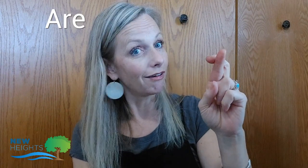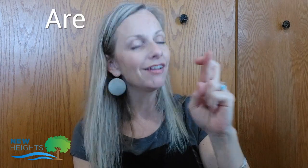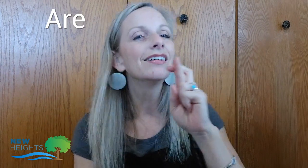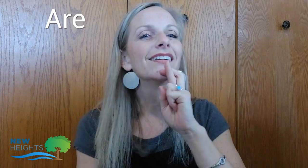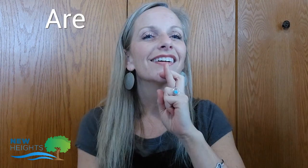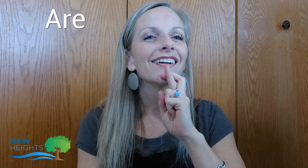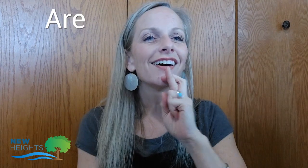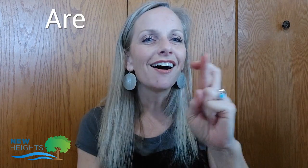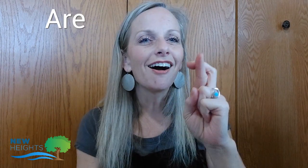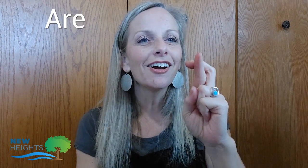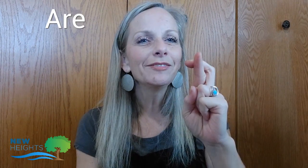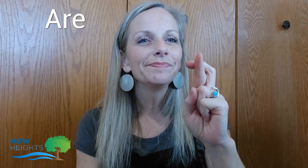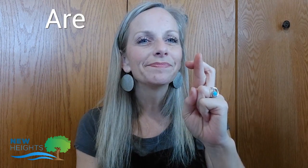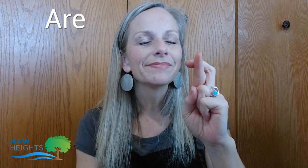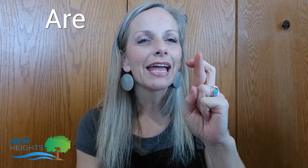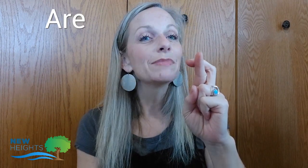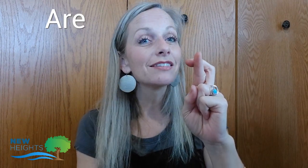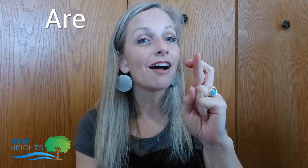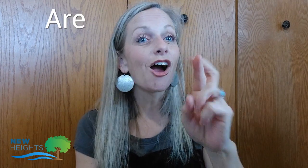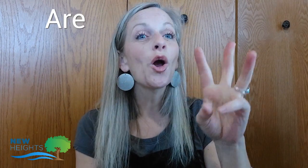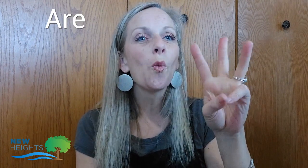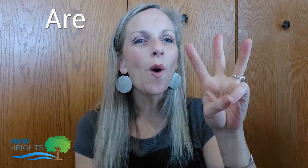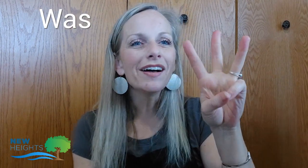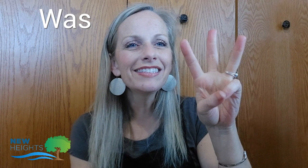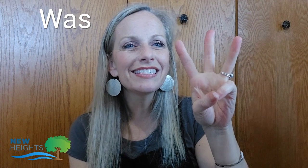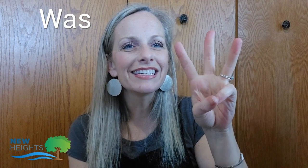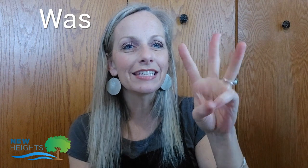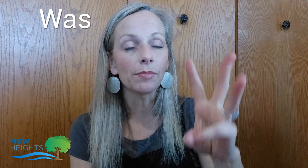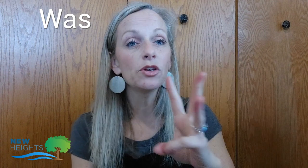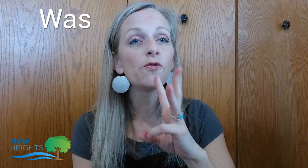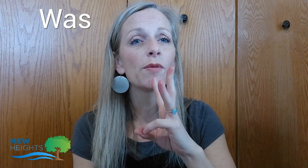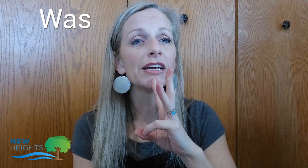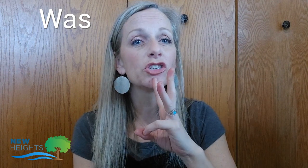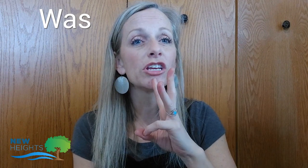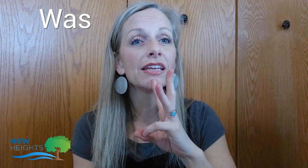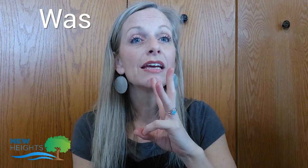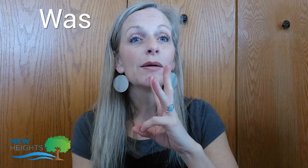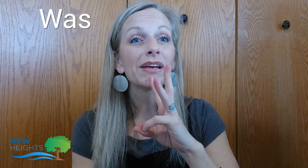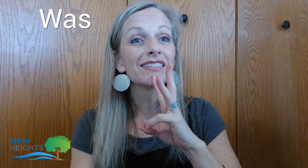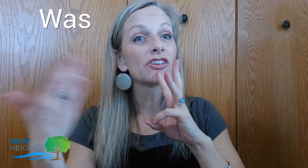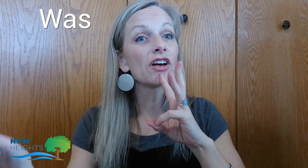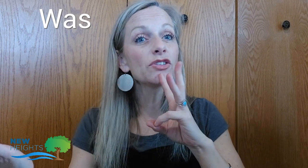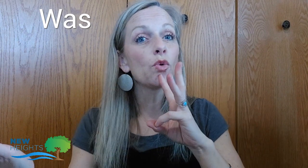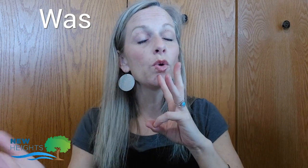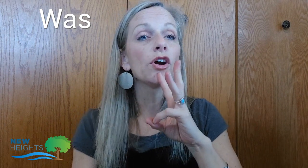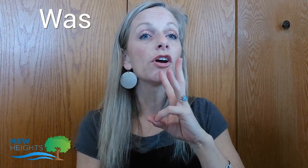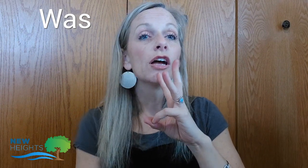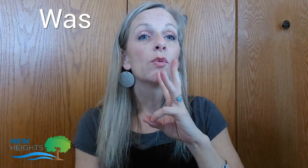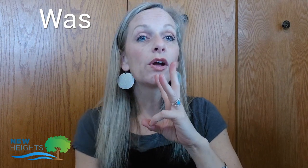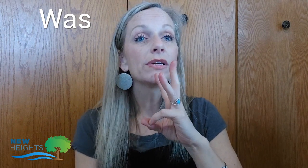R. Are. Am, is, are. Was is the W from my chin, because there's also were. We go into